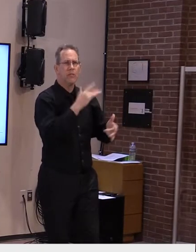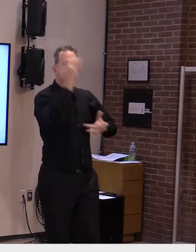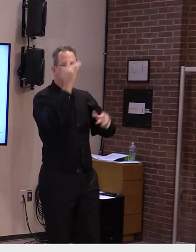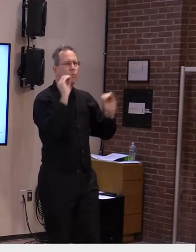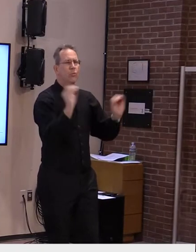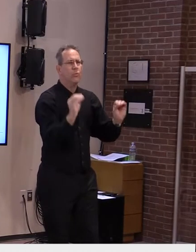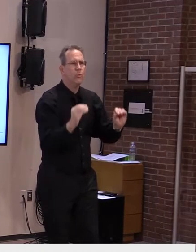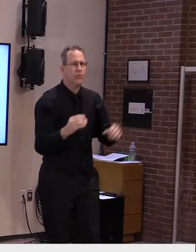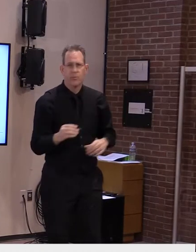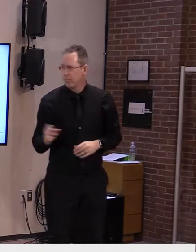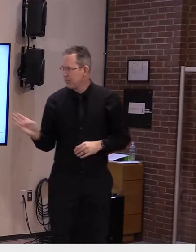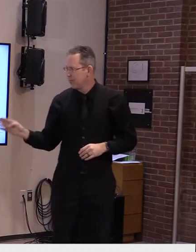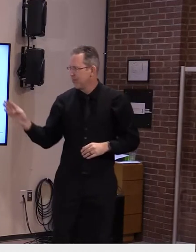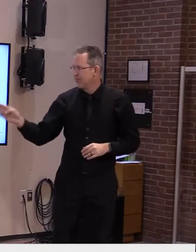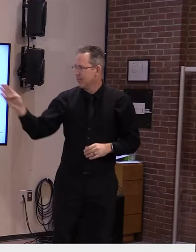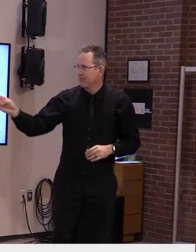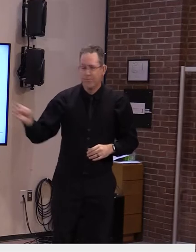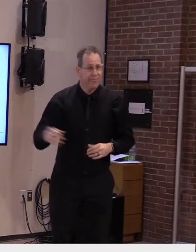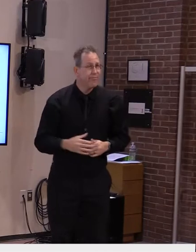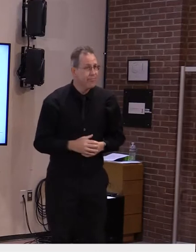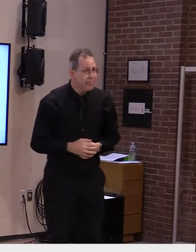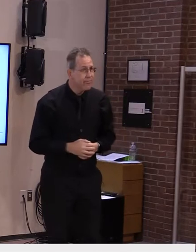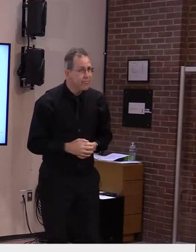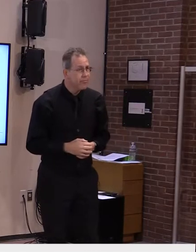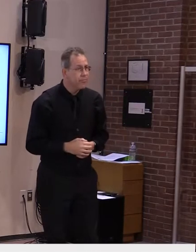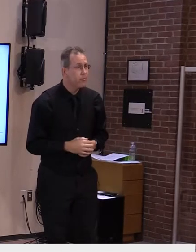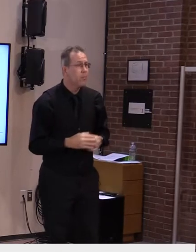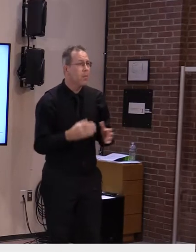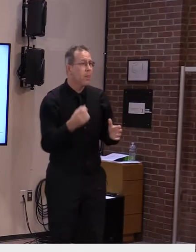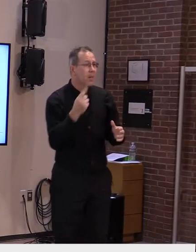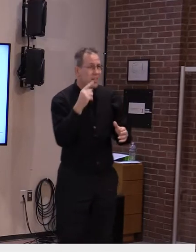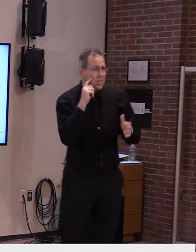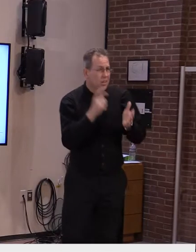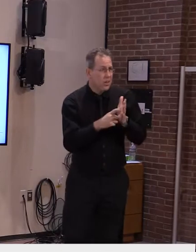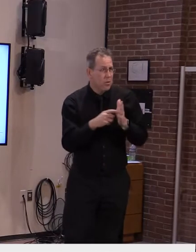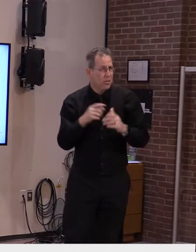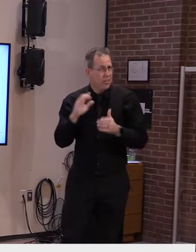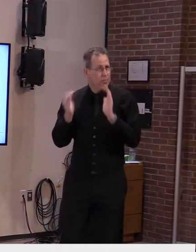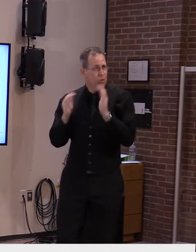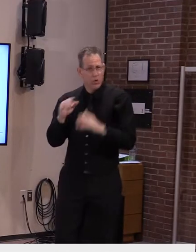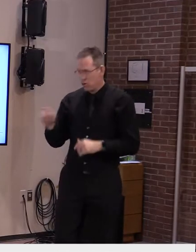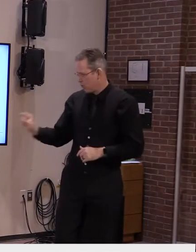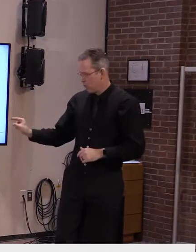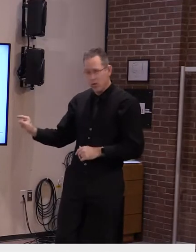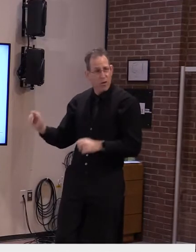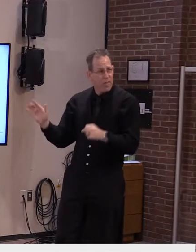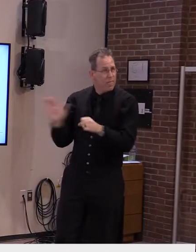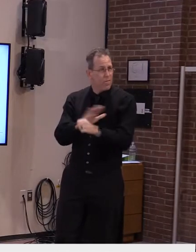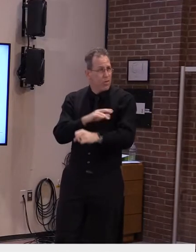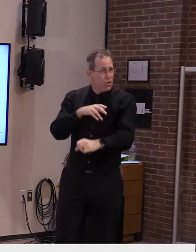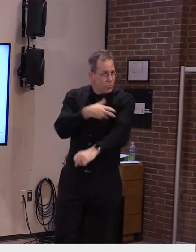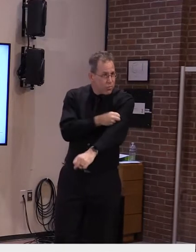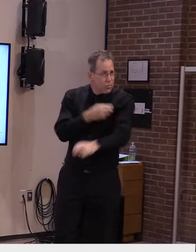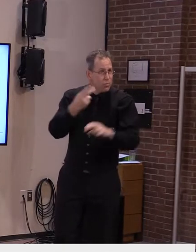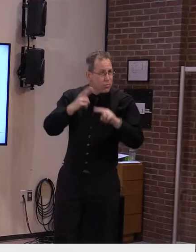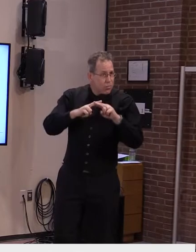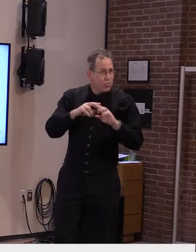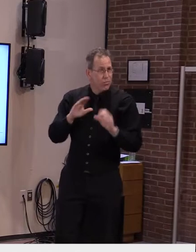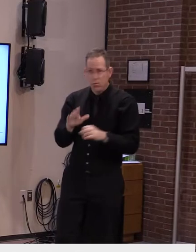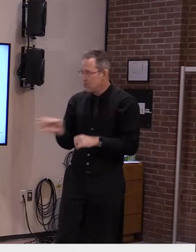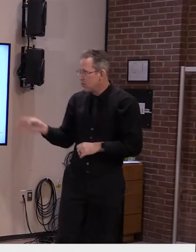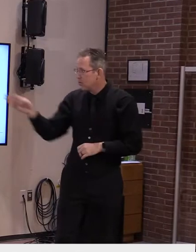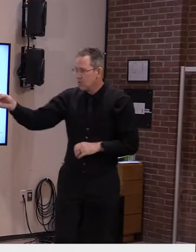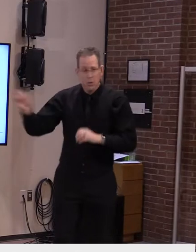population. That not fully vaccinated population is 13.5 times more likely for the month of November to require hospital